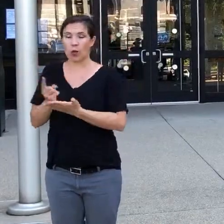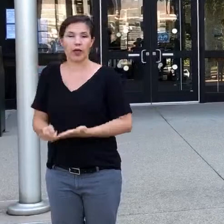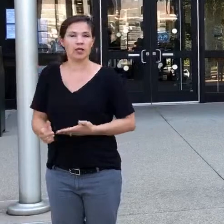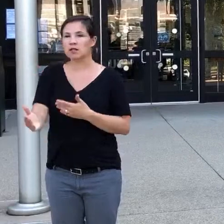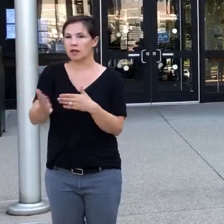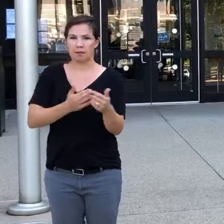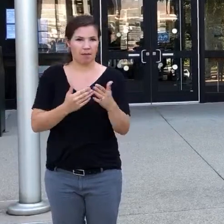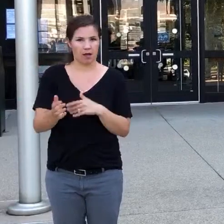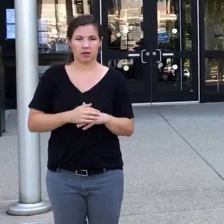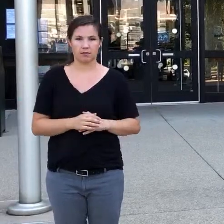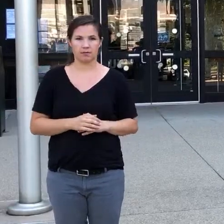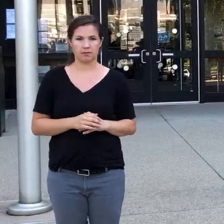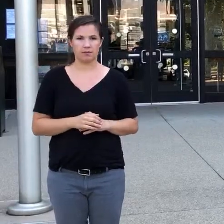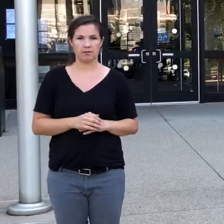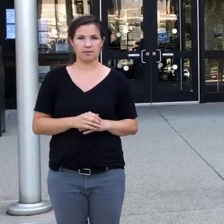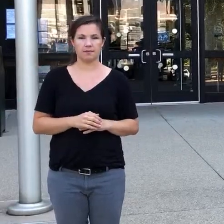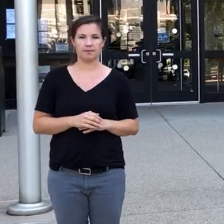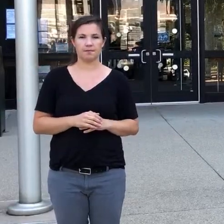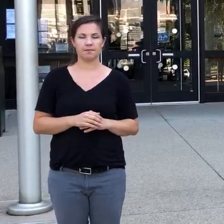Zucala